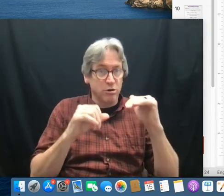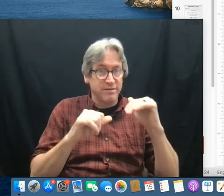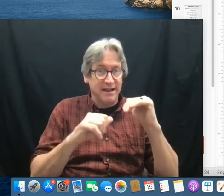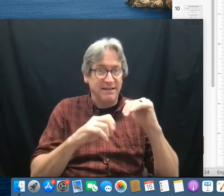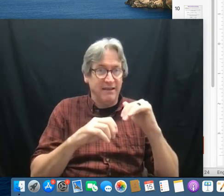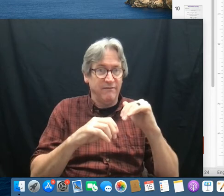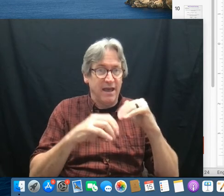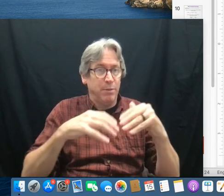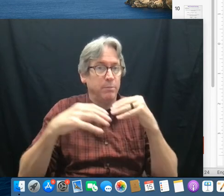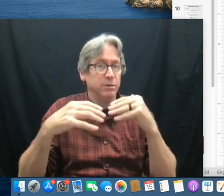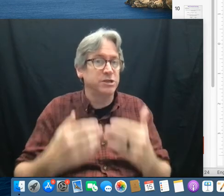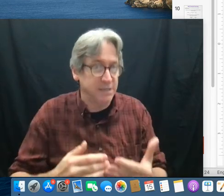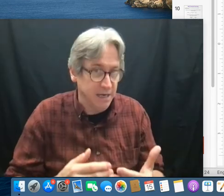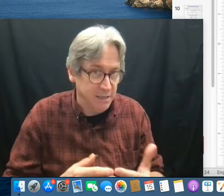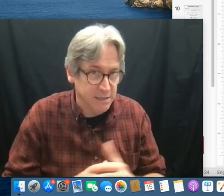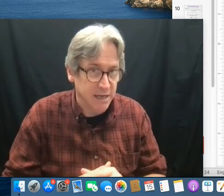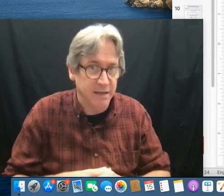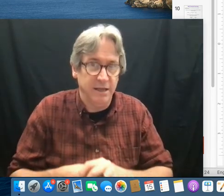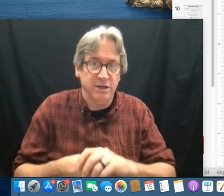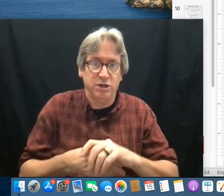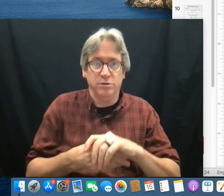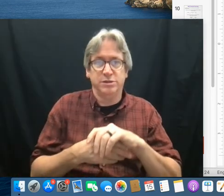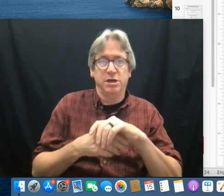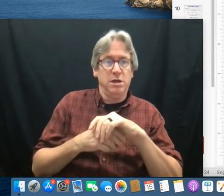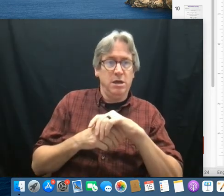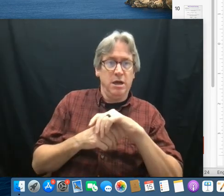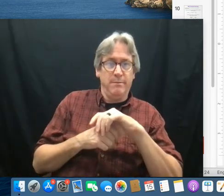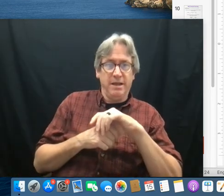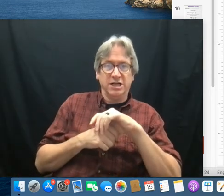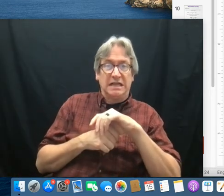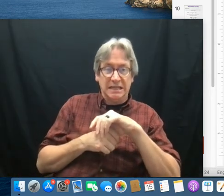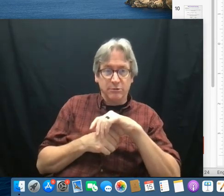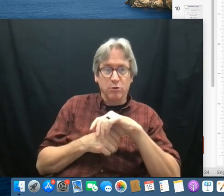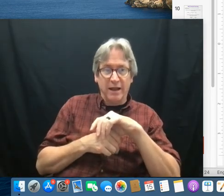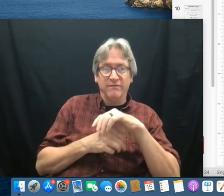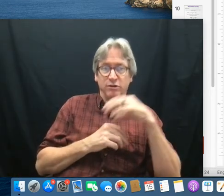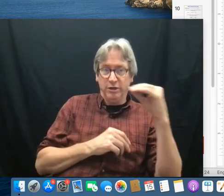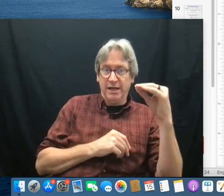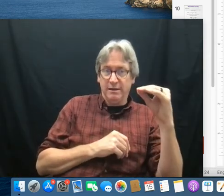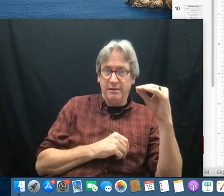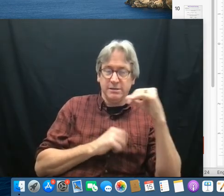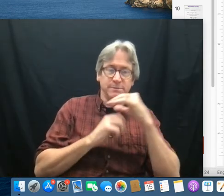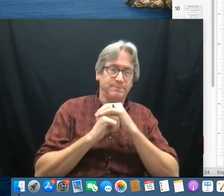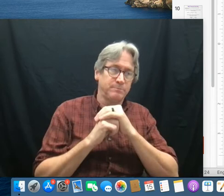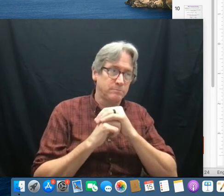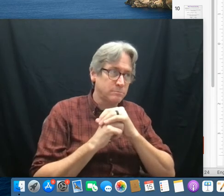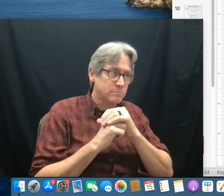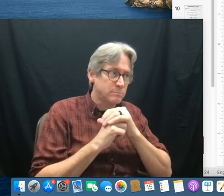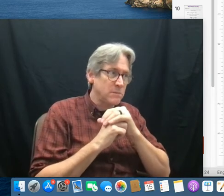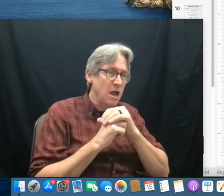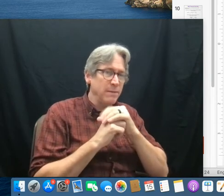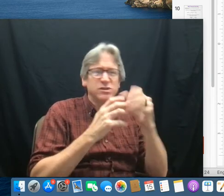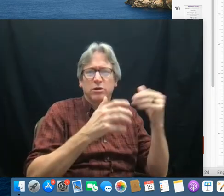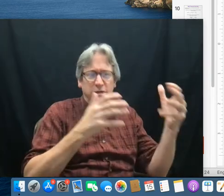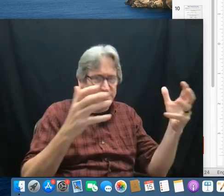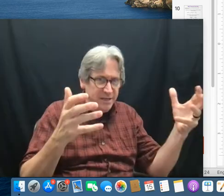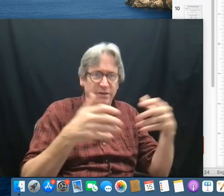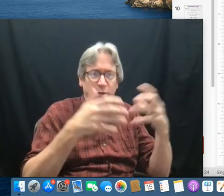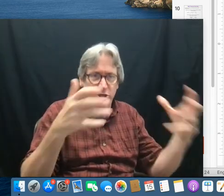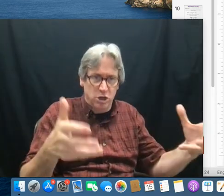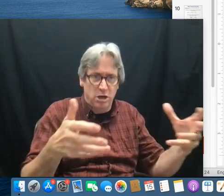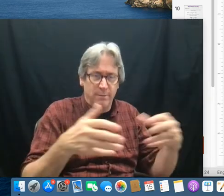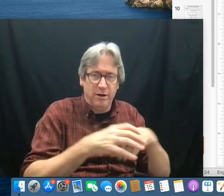if you will, in sign, how you can break down a sign to analyze it. I've changed the order from what they present, and I